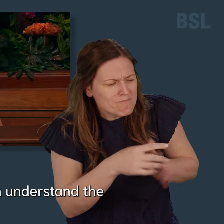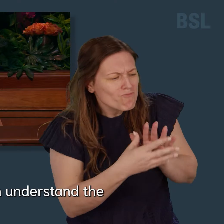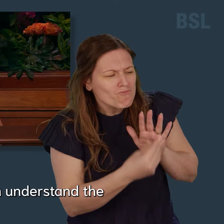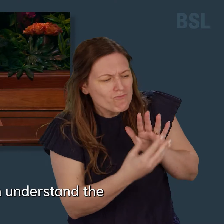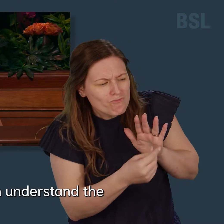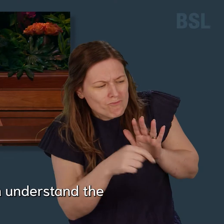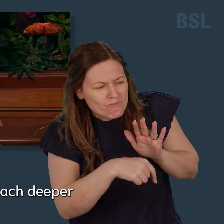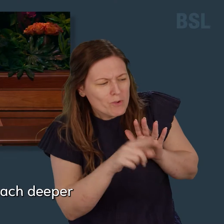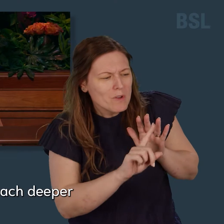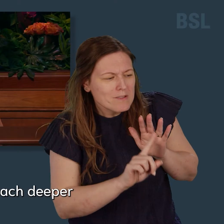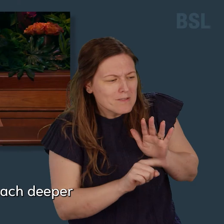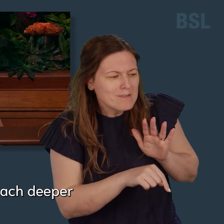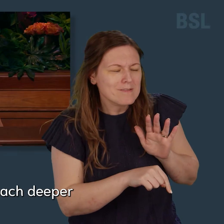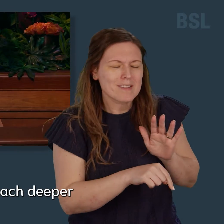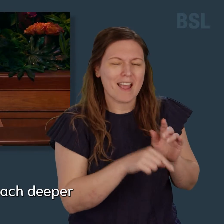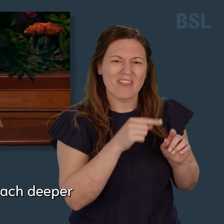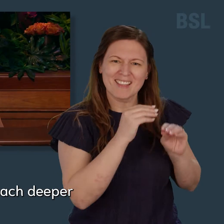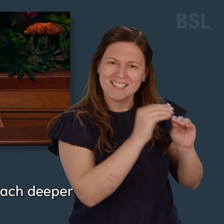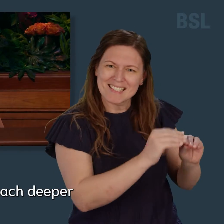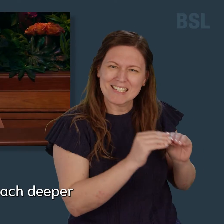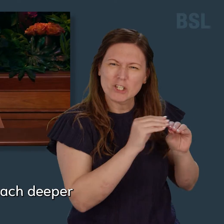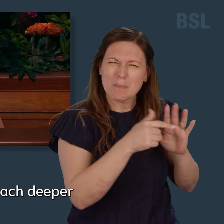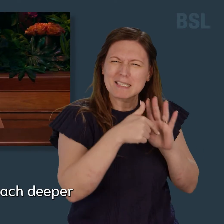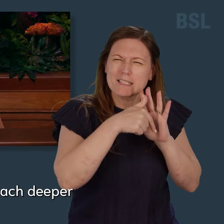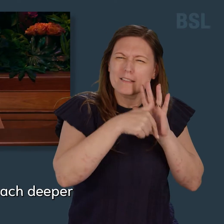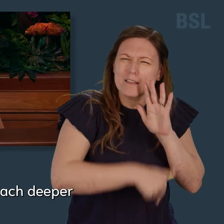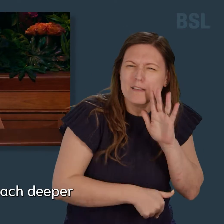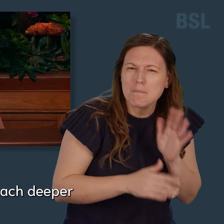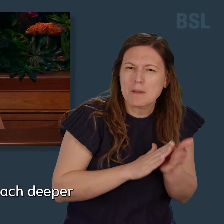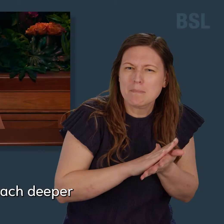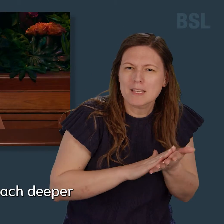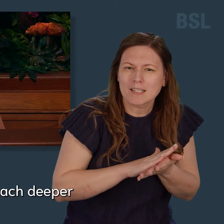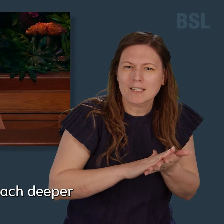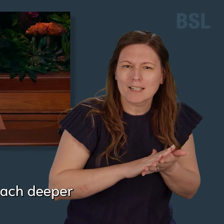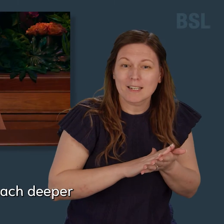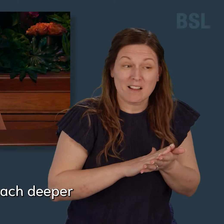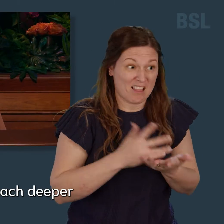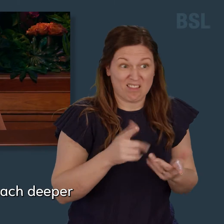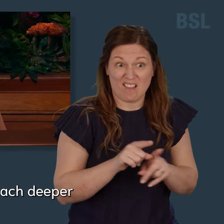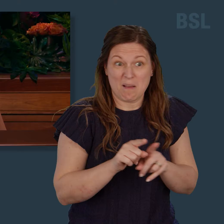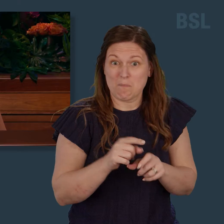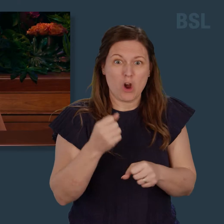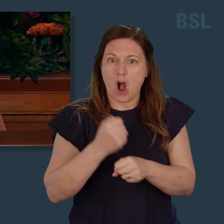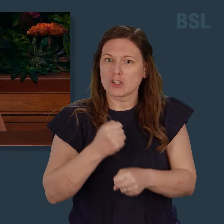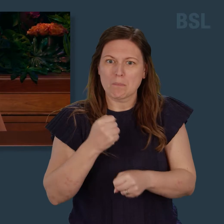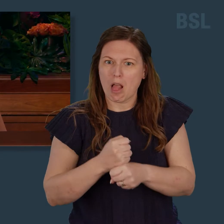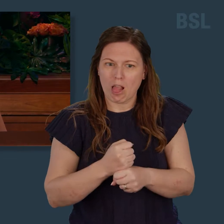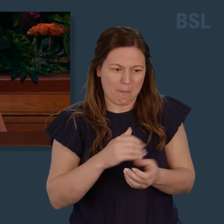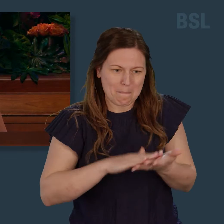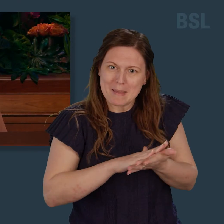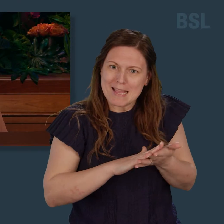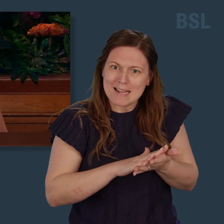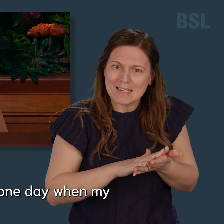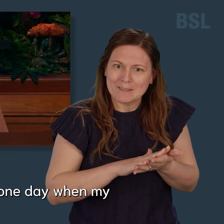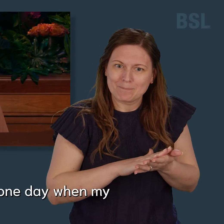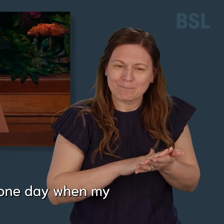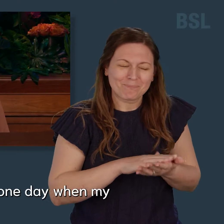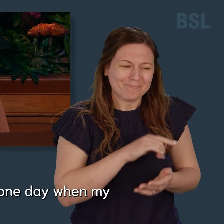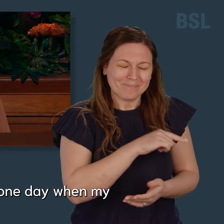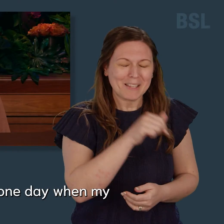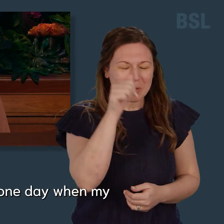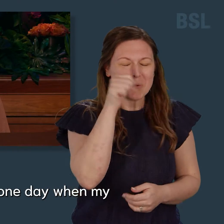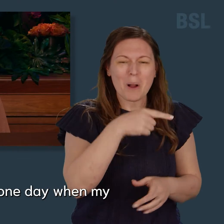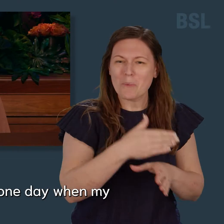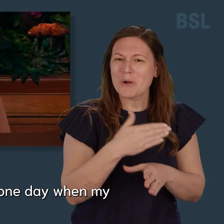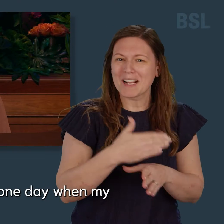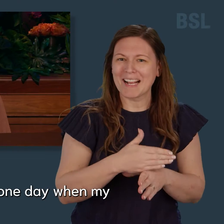the symbolism the author was using to teach deeper principles, even gospel principles. I knew